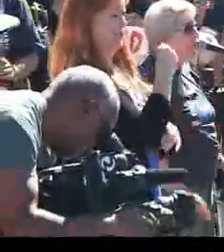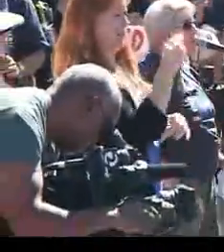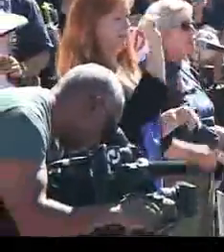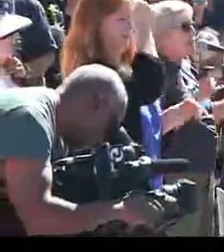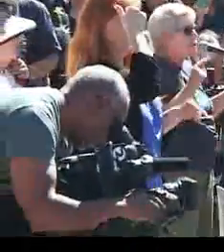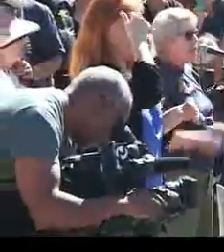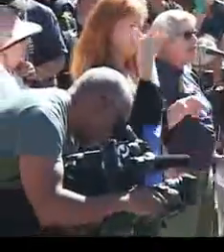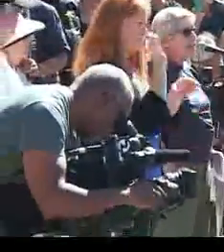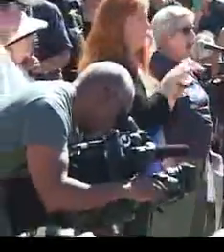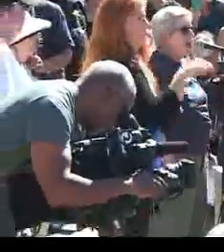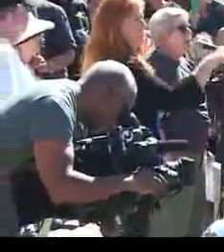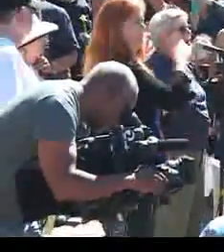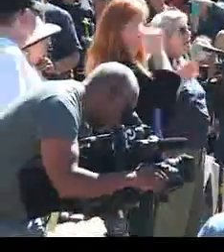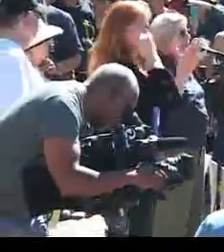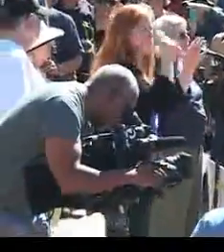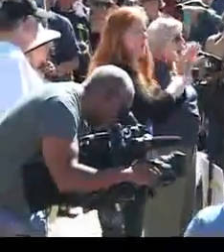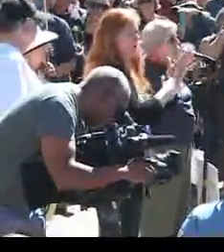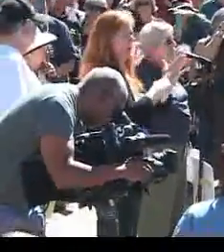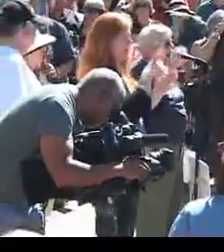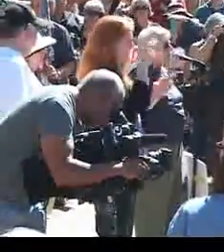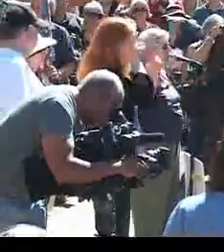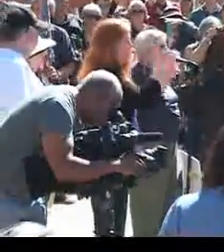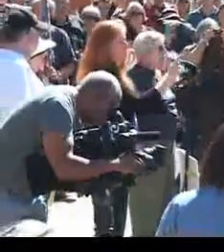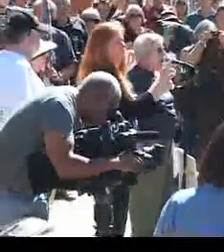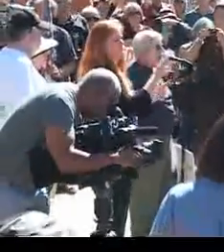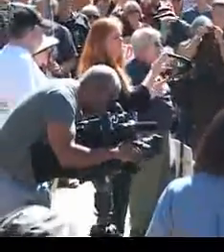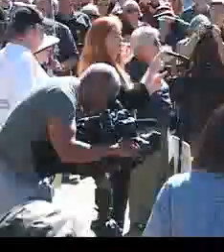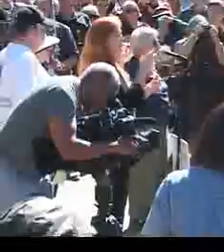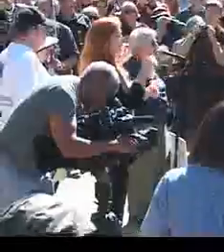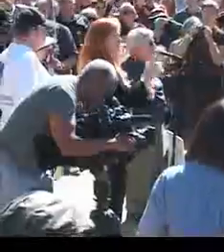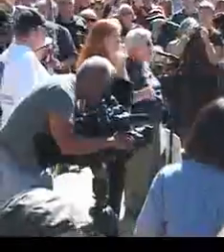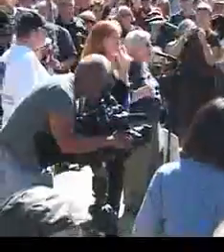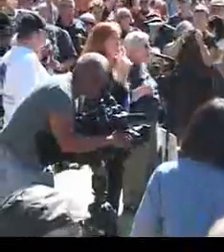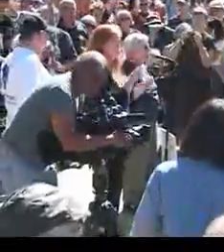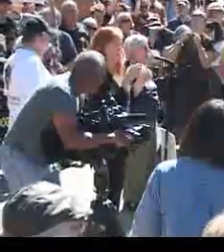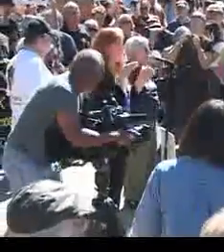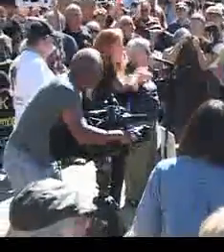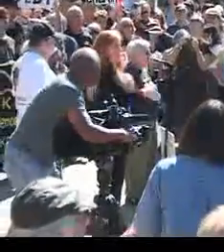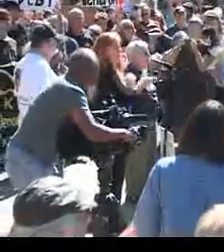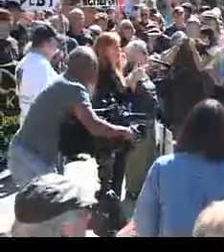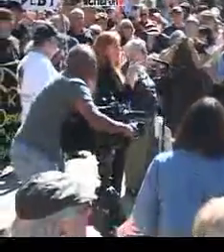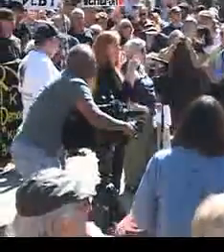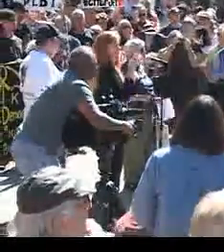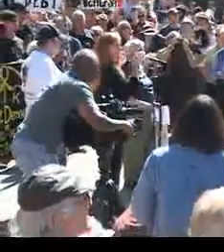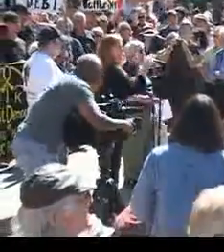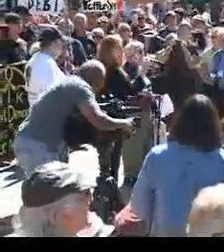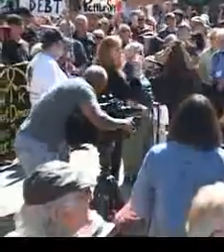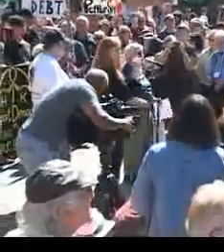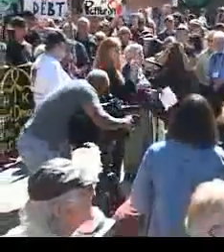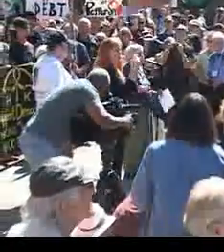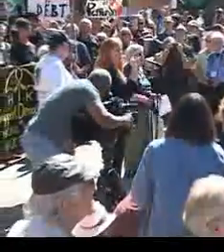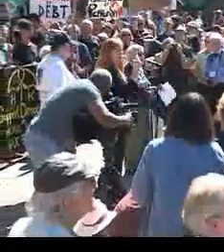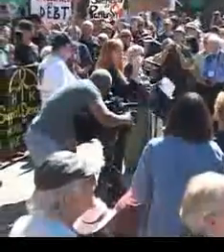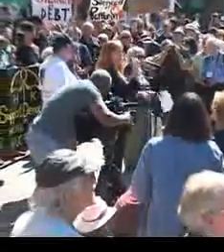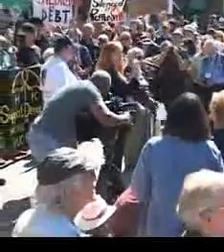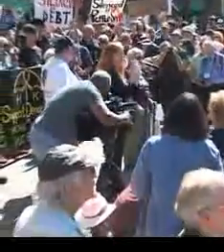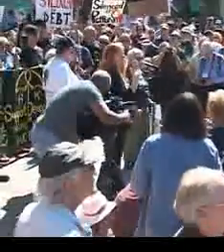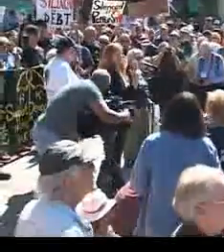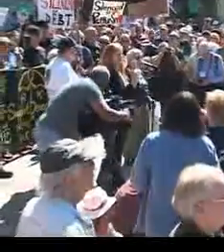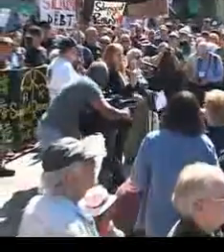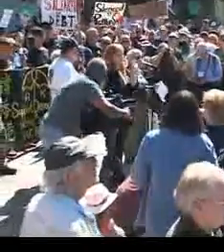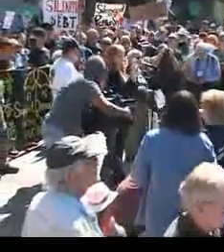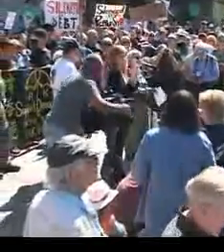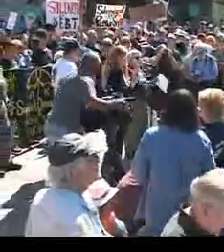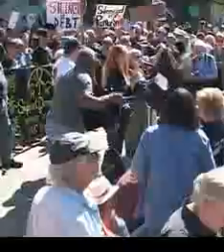and forced them to recognize that they would not go beyond the 1st and 14th Amendments to the United States